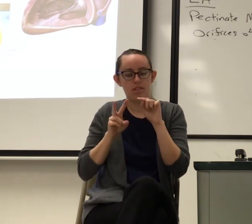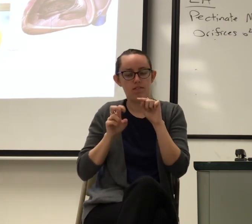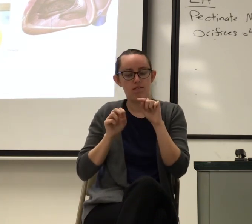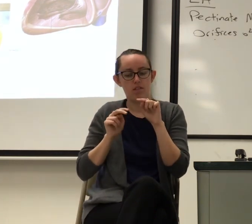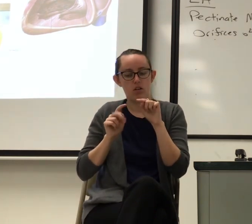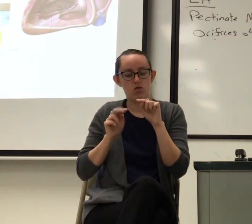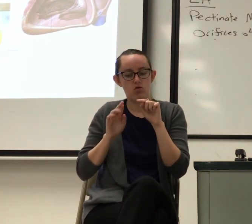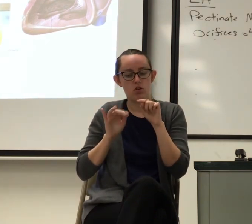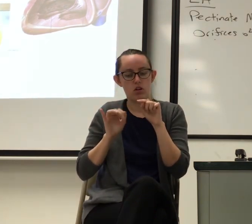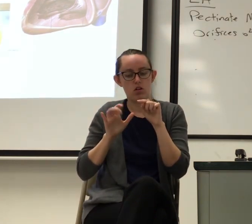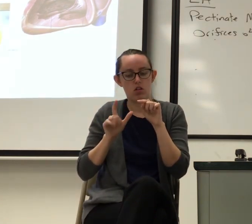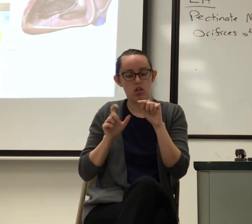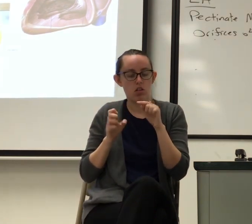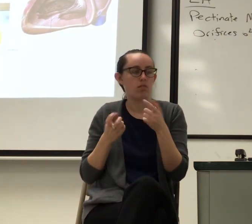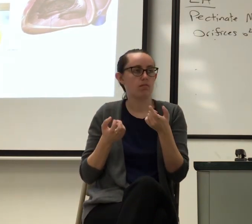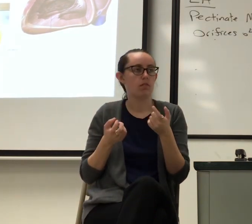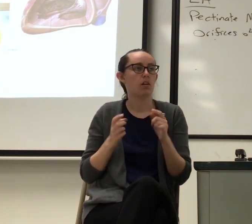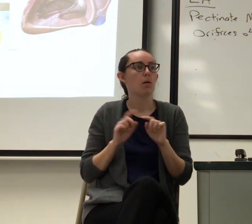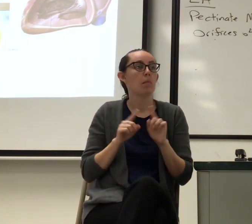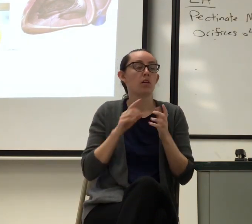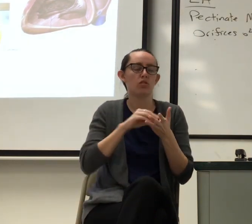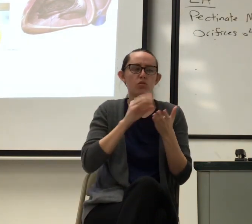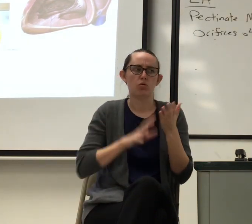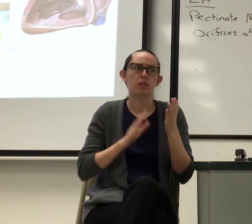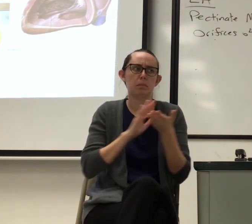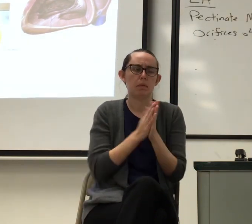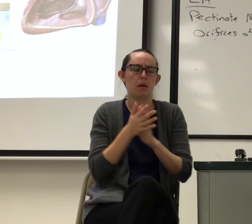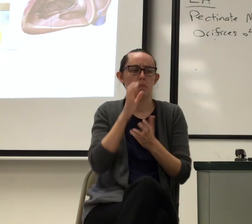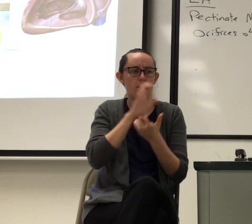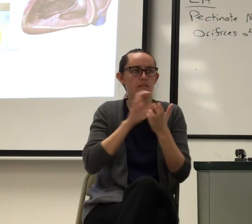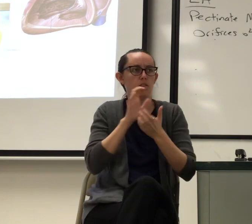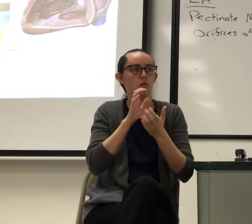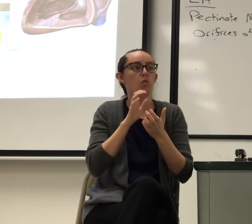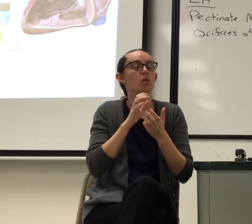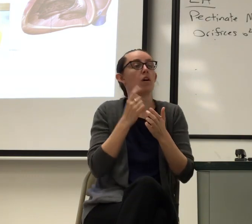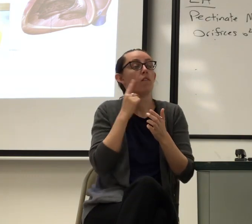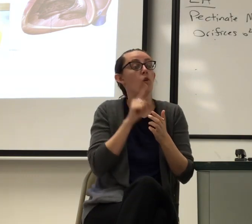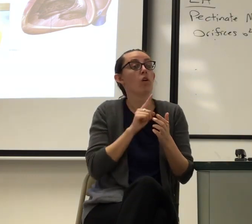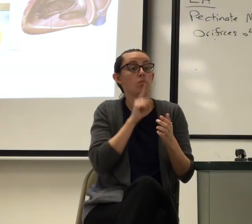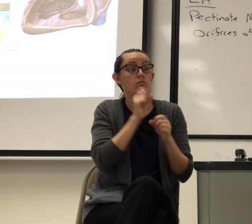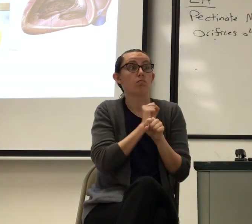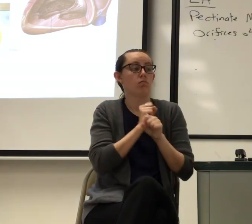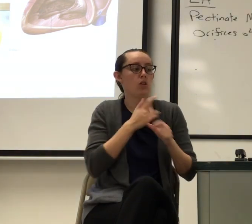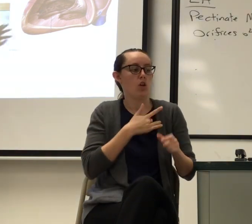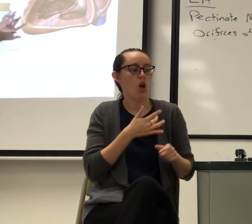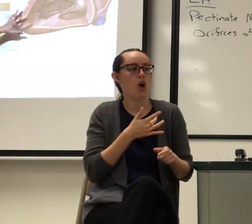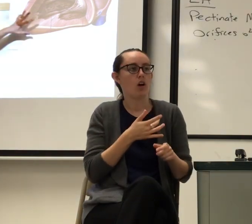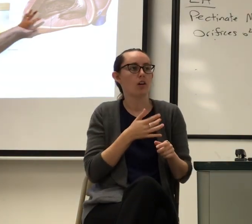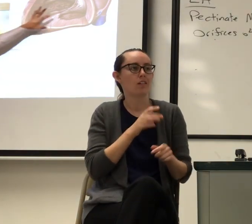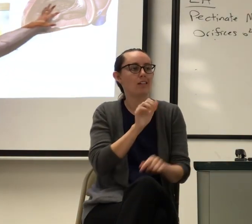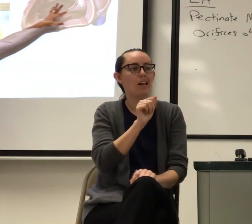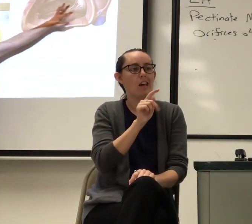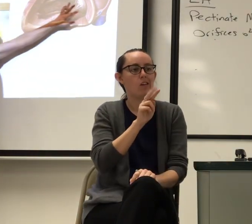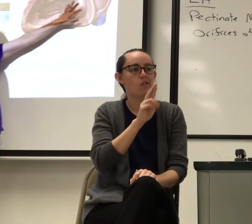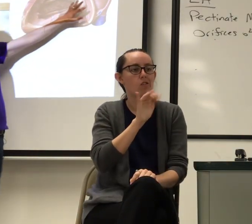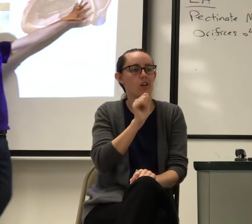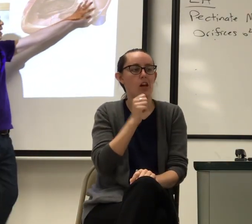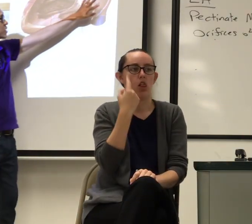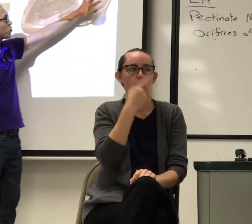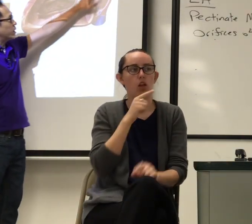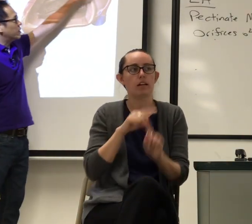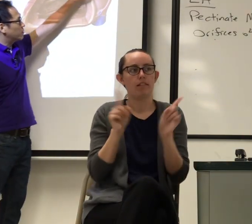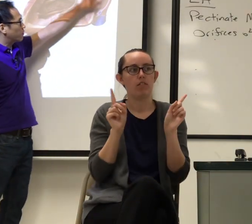up. The atria don't appear the same on a real heart than they do in pictures here. In the pictures, they're